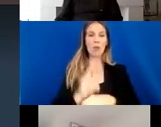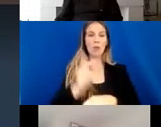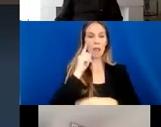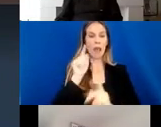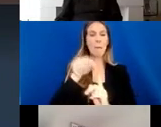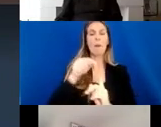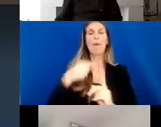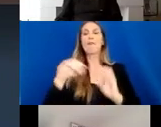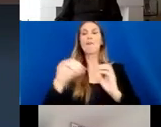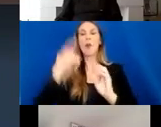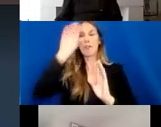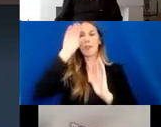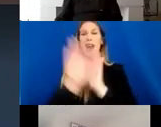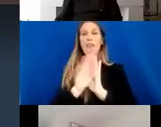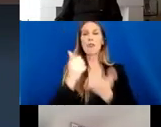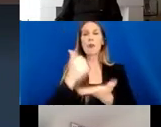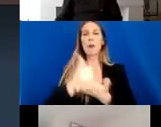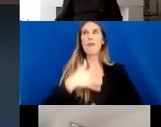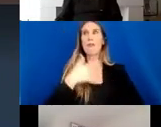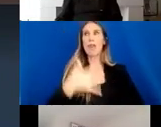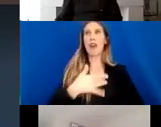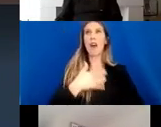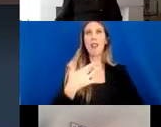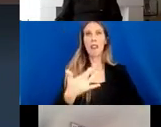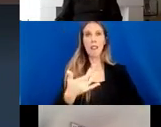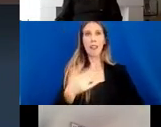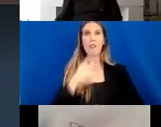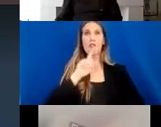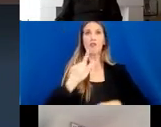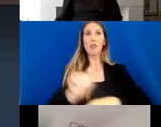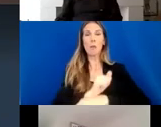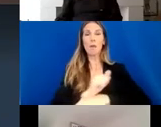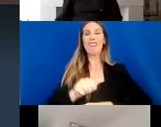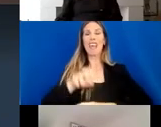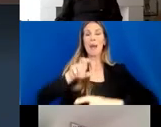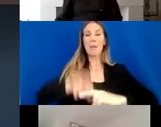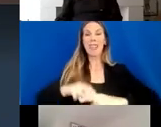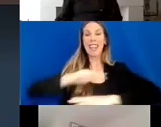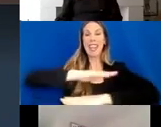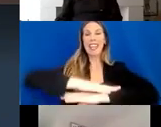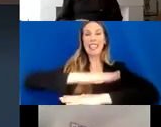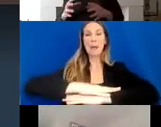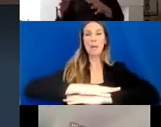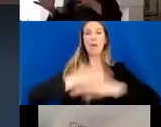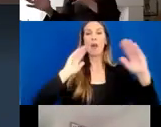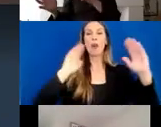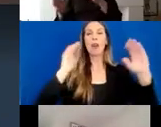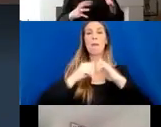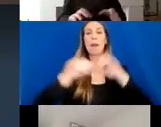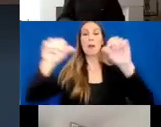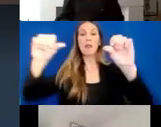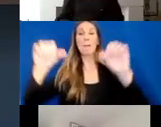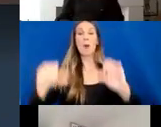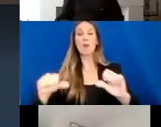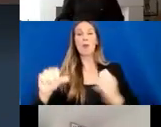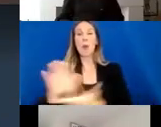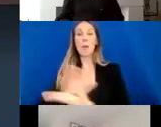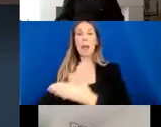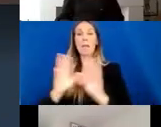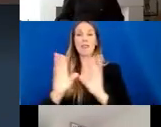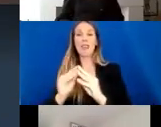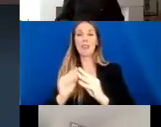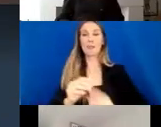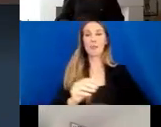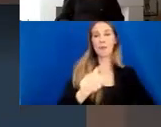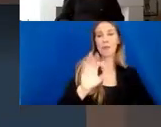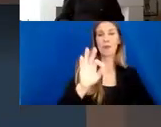you're at a table versus, you know, maybe in a poster session or at a paper session. And all three of those, thank you,